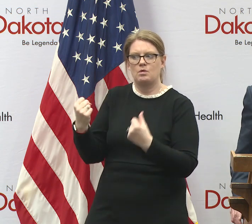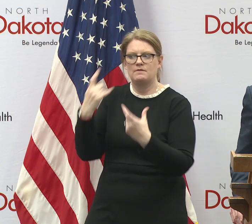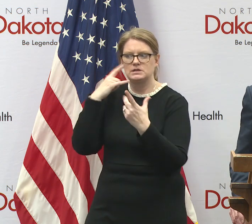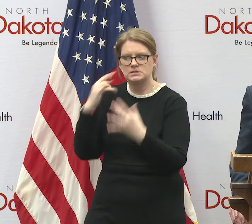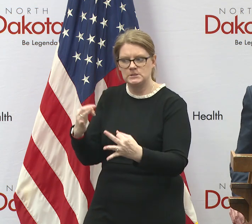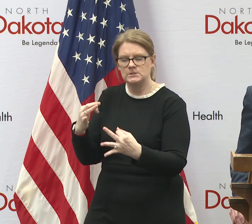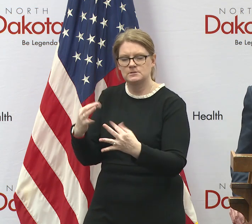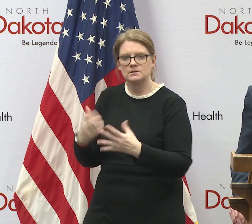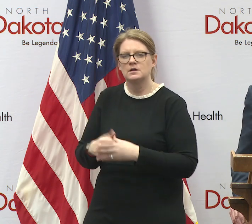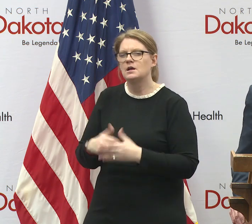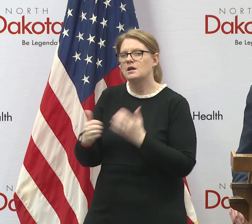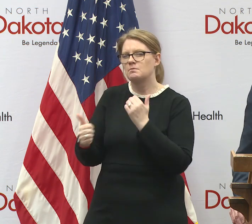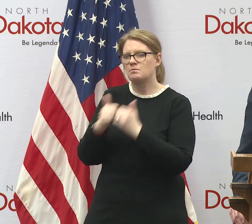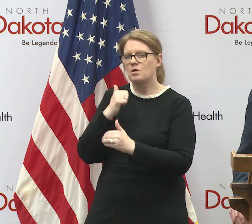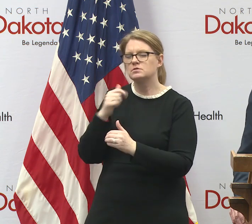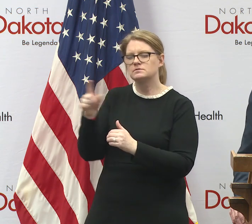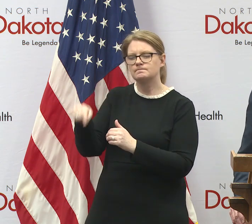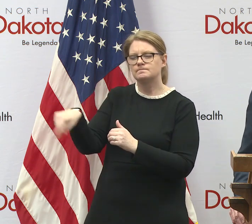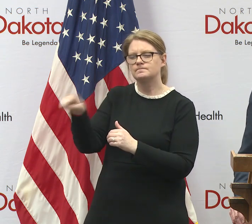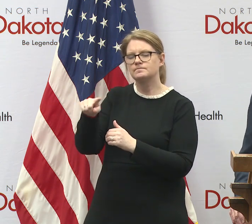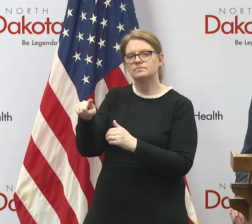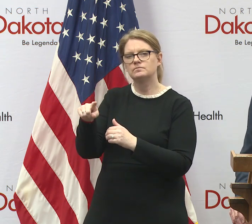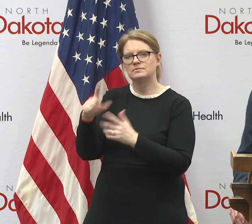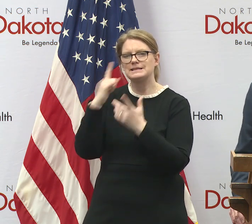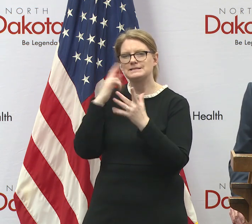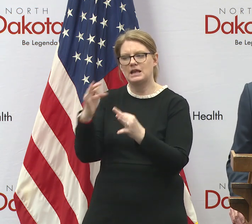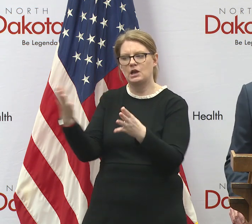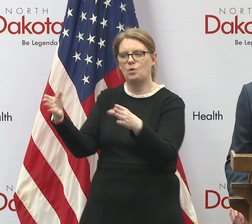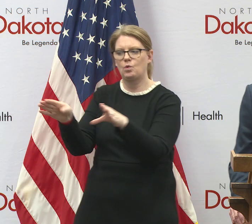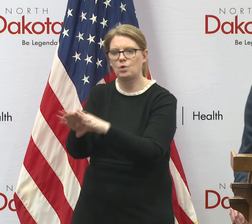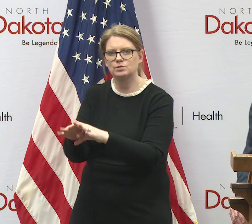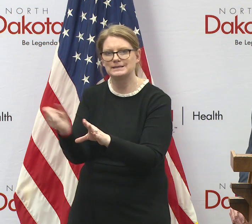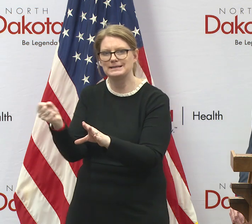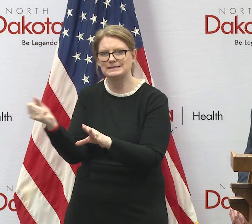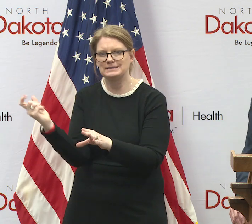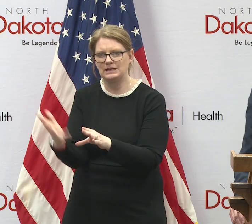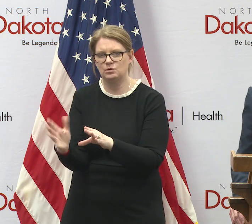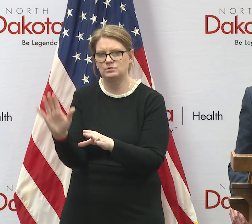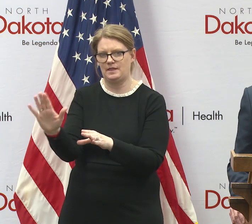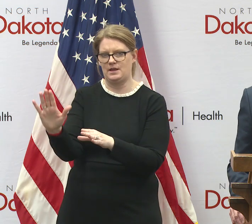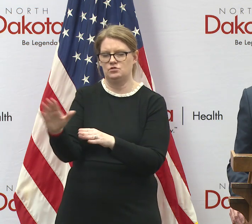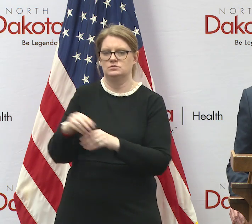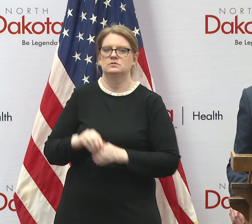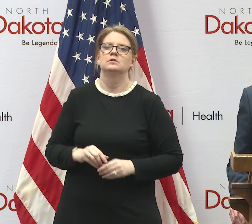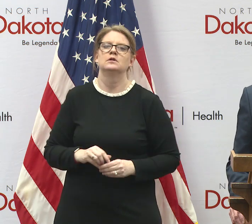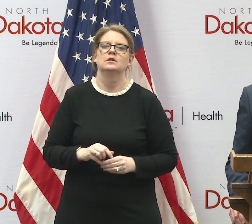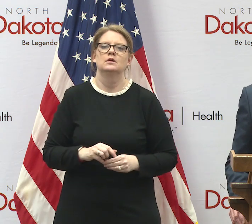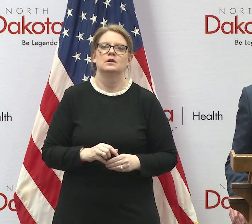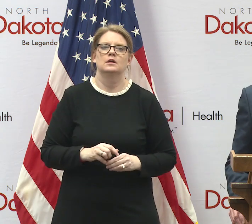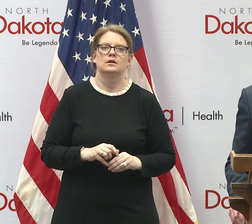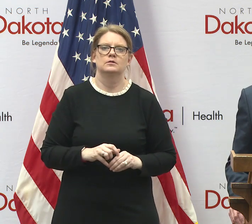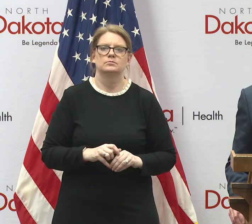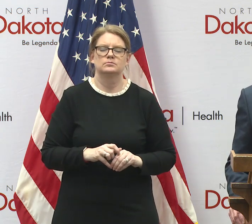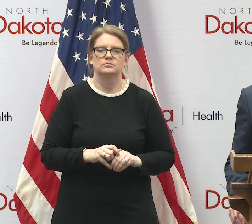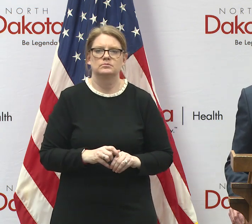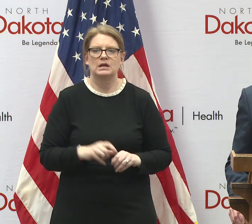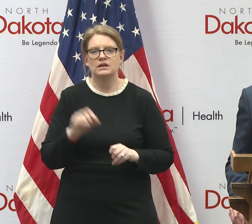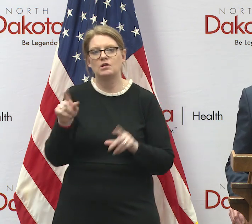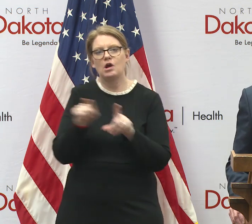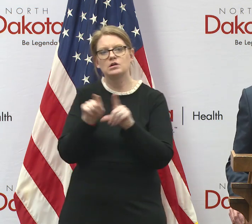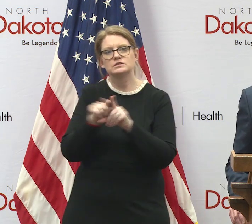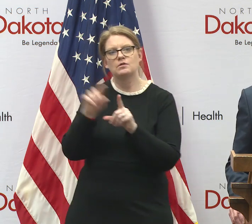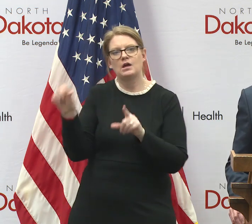and most of them are moving towards closures of their casinos this weekend, following other actions that they've